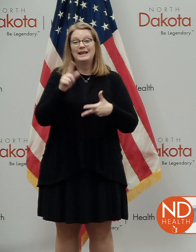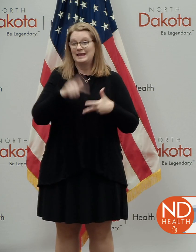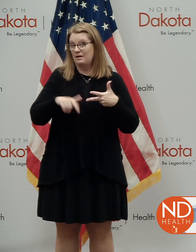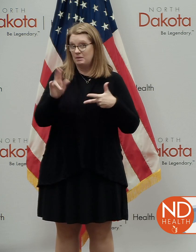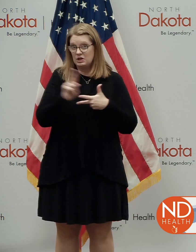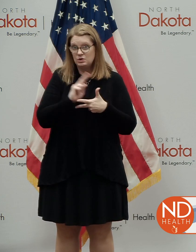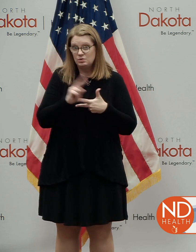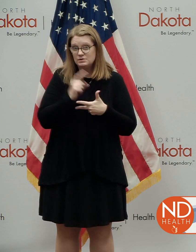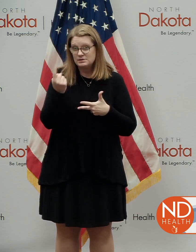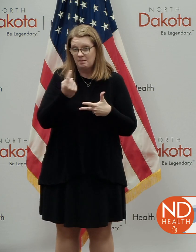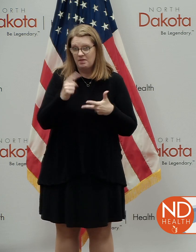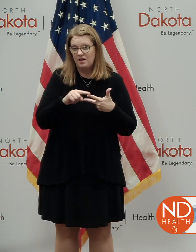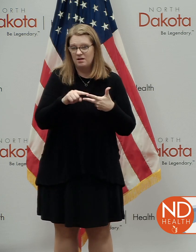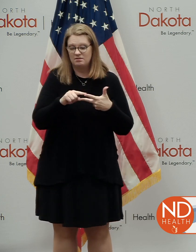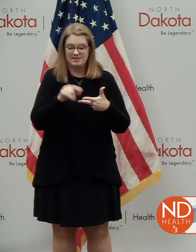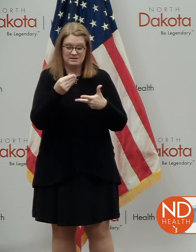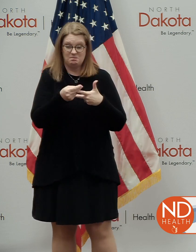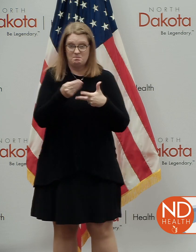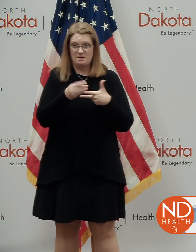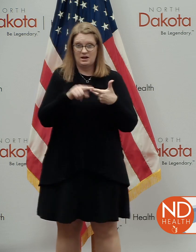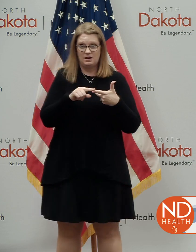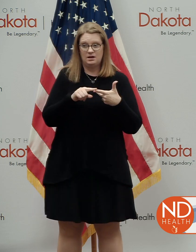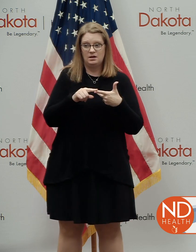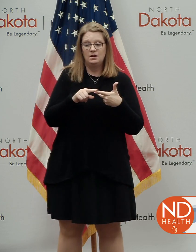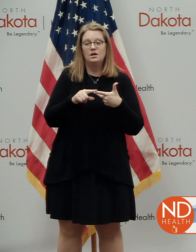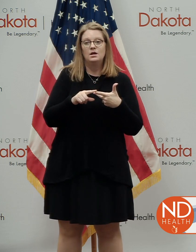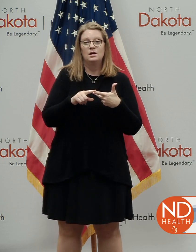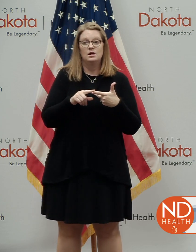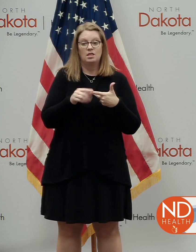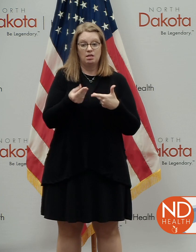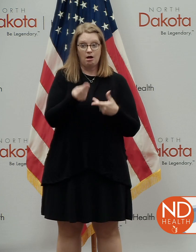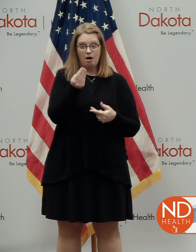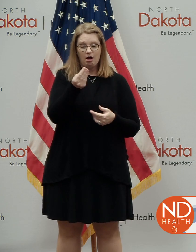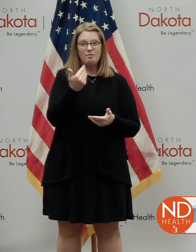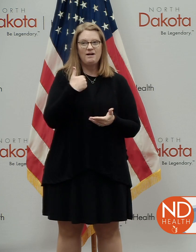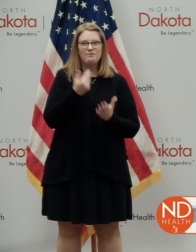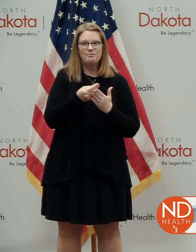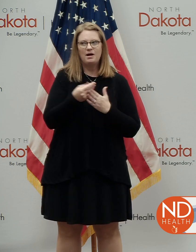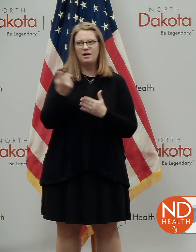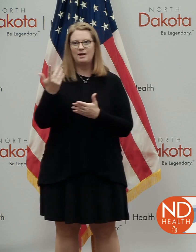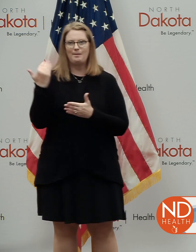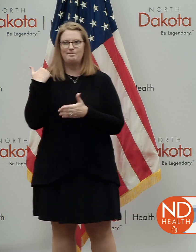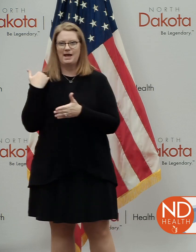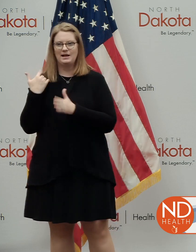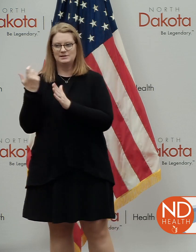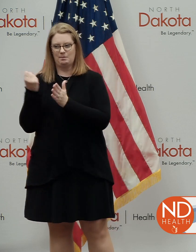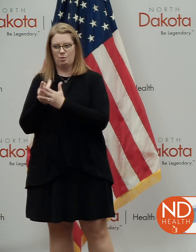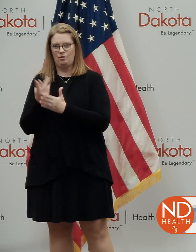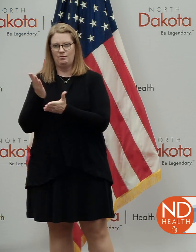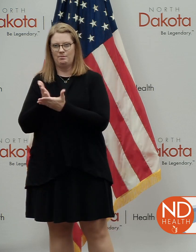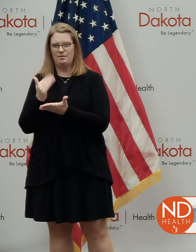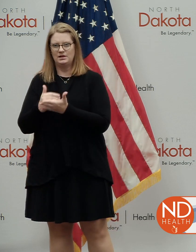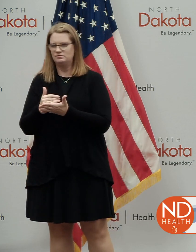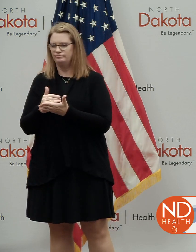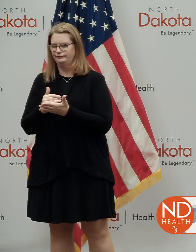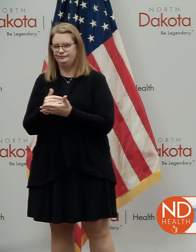item that was in the past approved budget by the state, and it has to be something that incurred during the